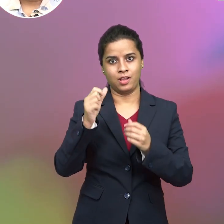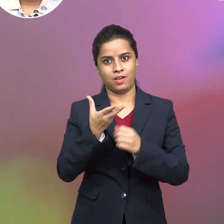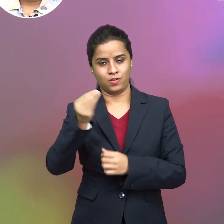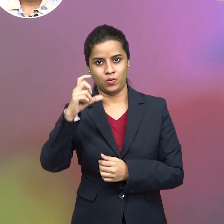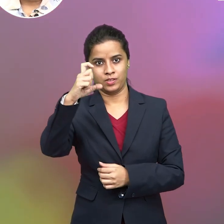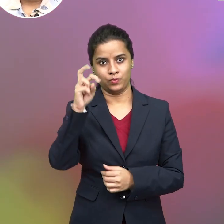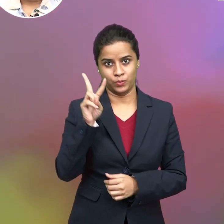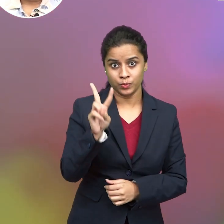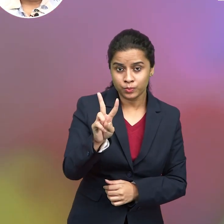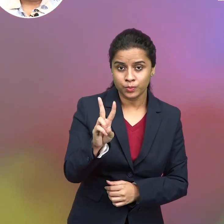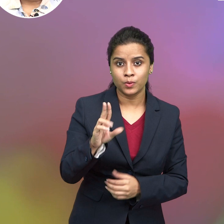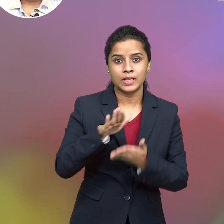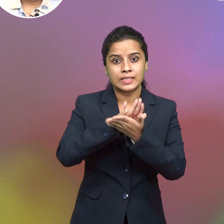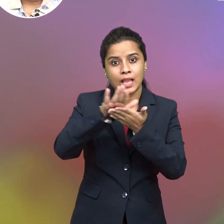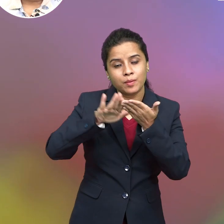oxygen.